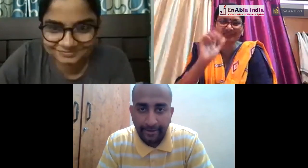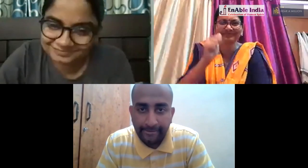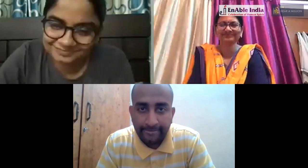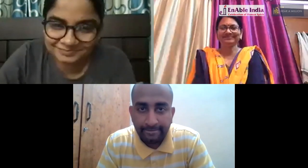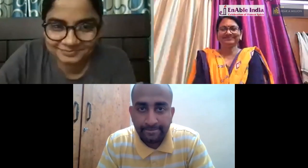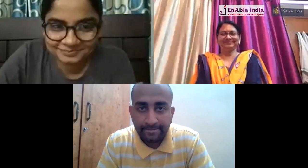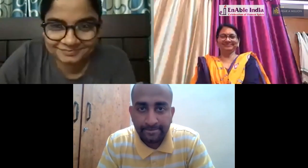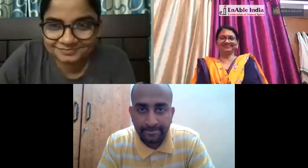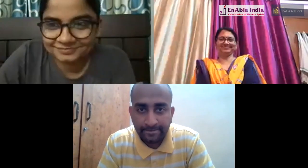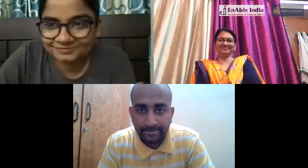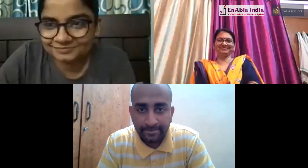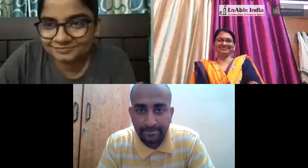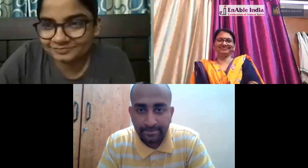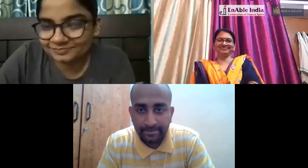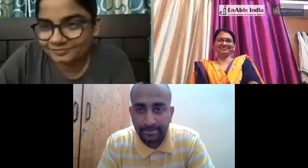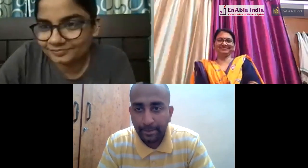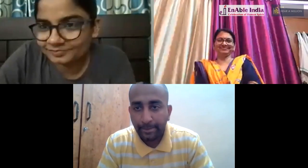Okay.